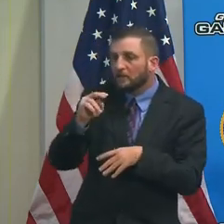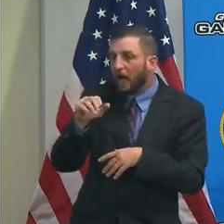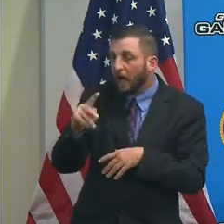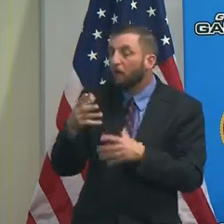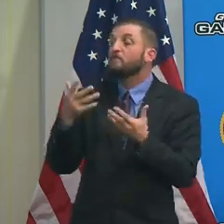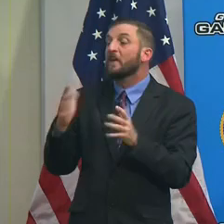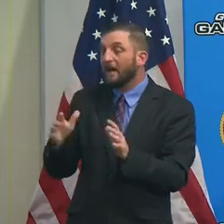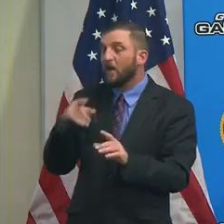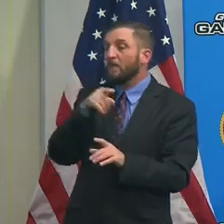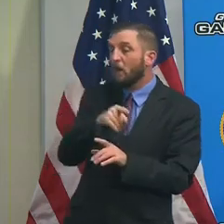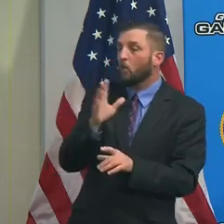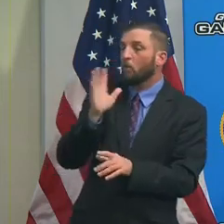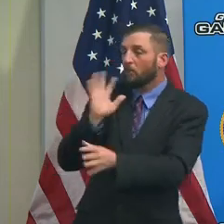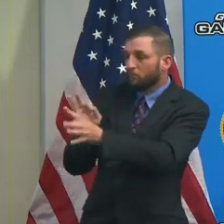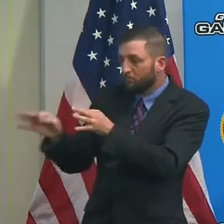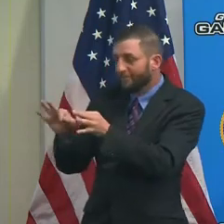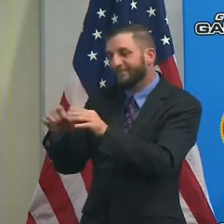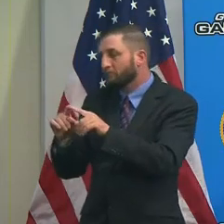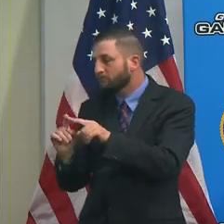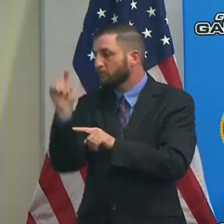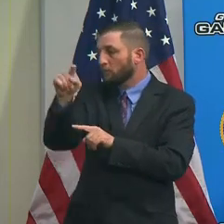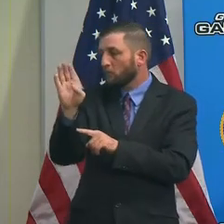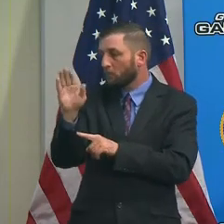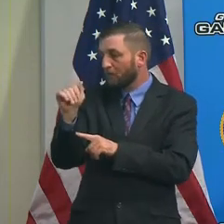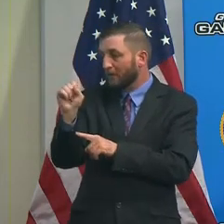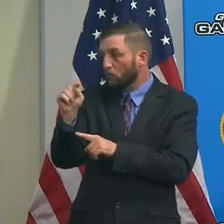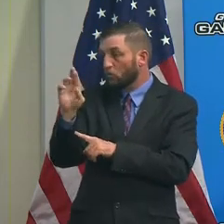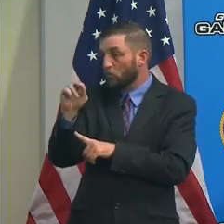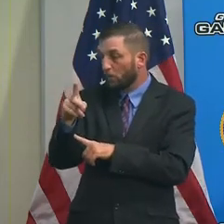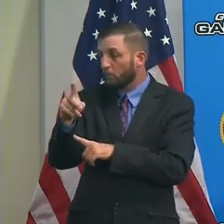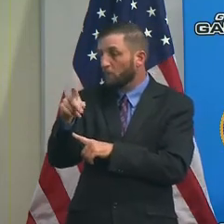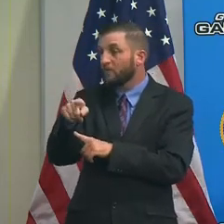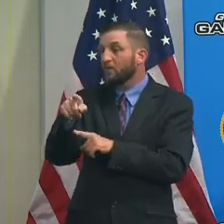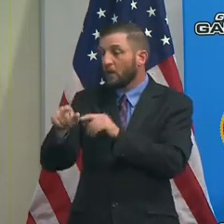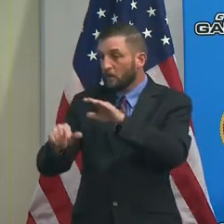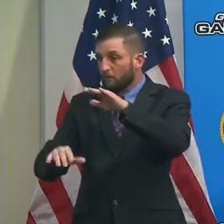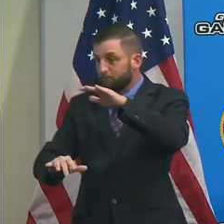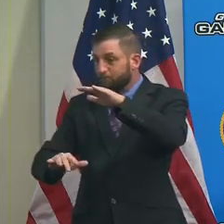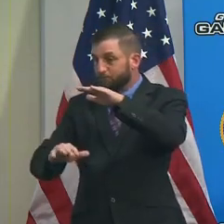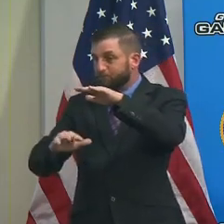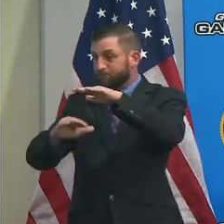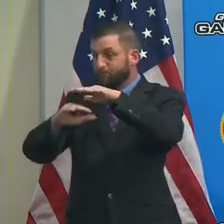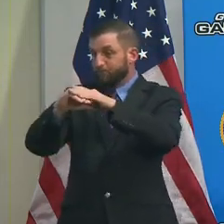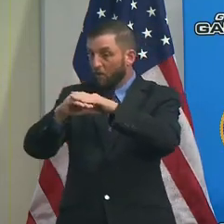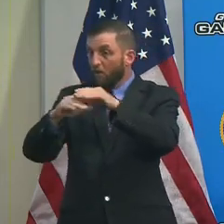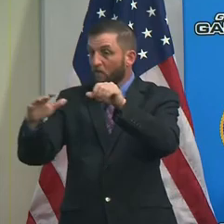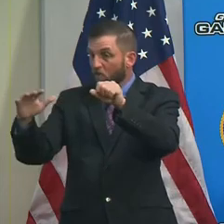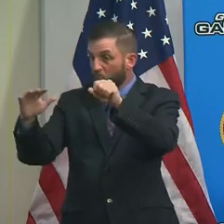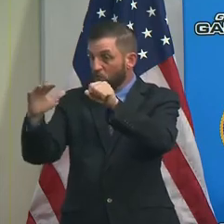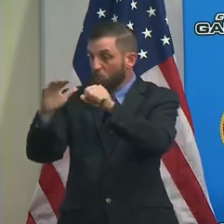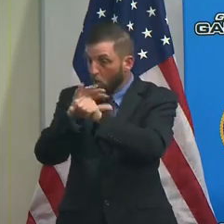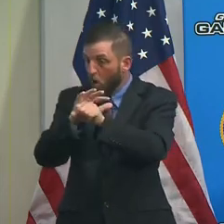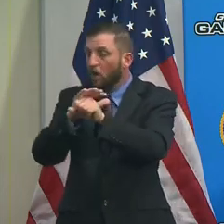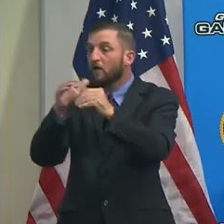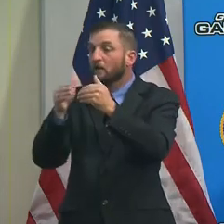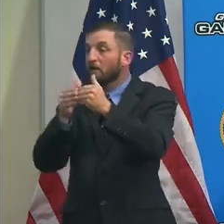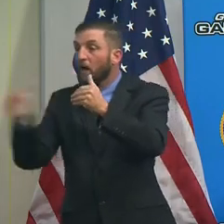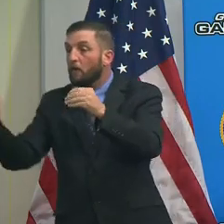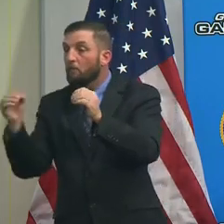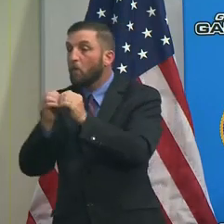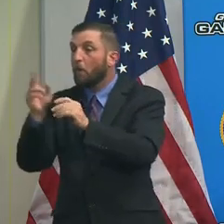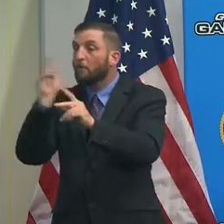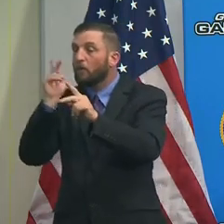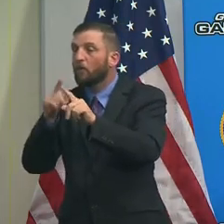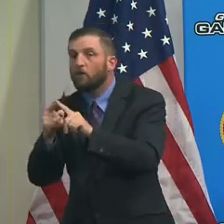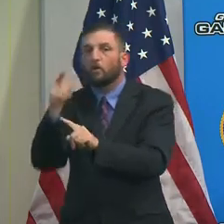they'll be directed to Bastrop. And then as we know that we're approaching the capacity at Bastrop, additional individuals will be